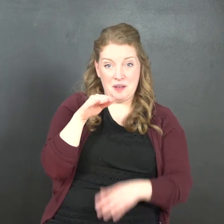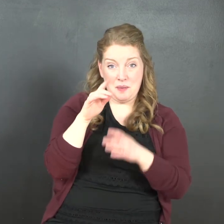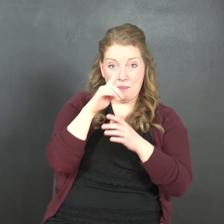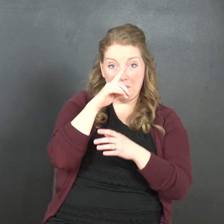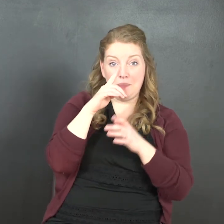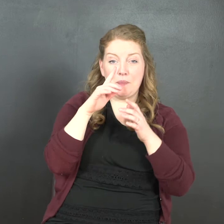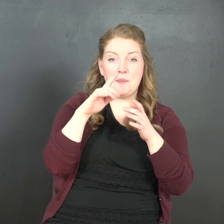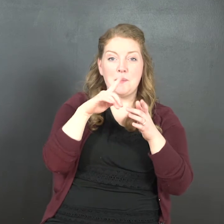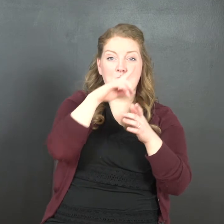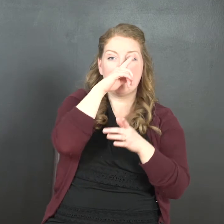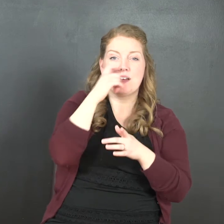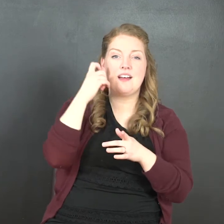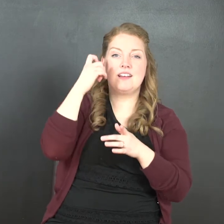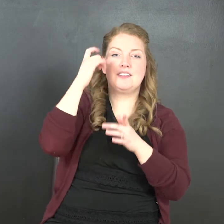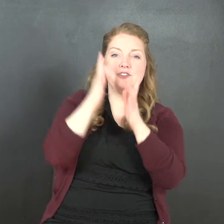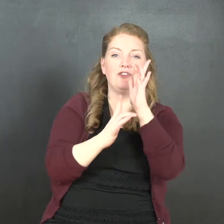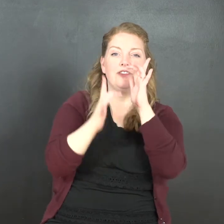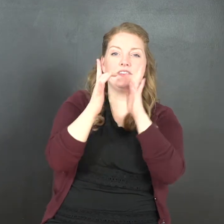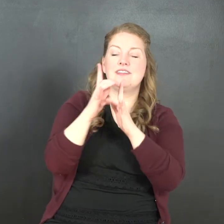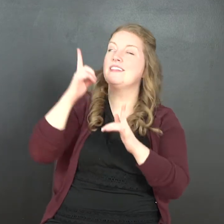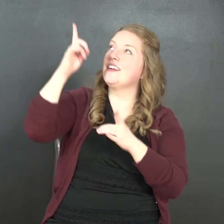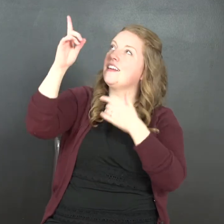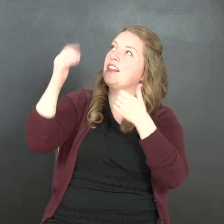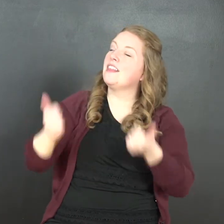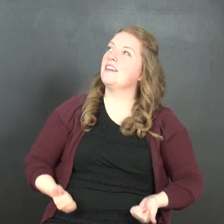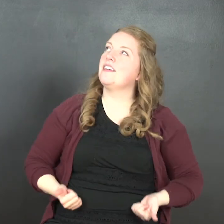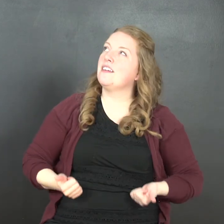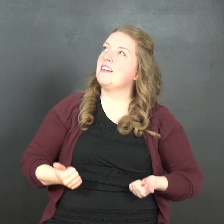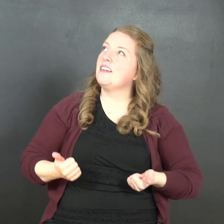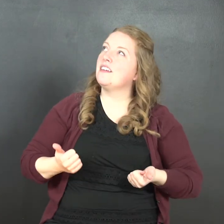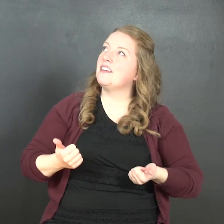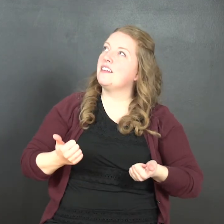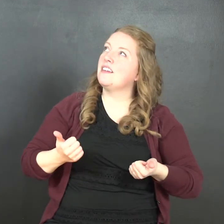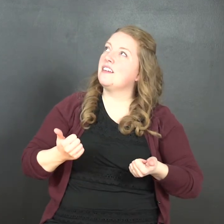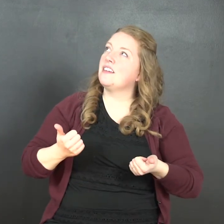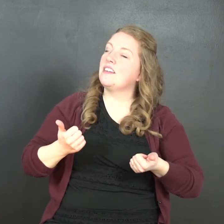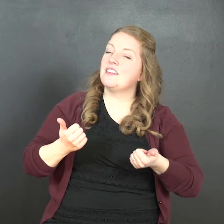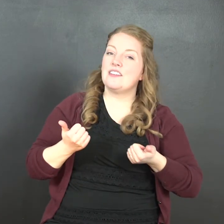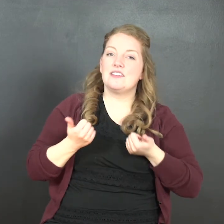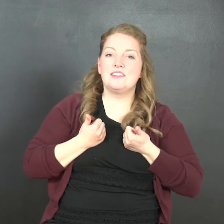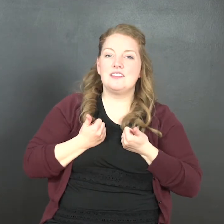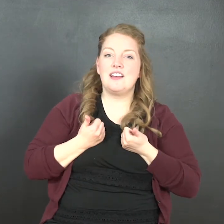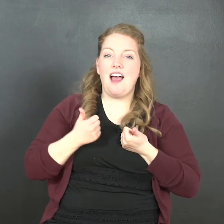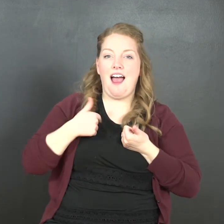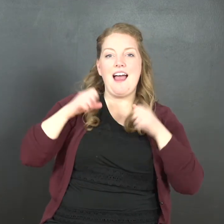Because he lives, all fear is gone.